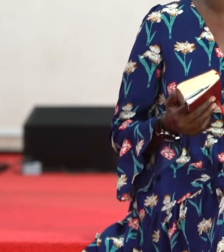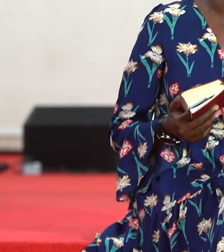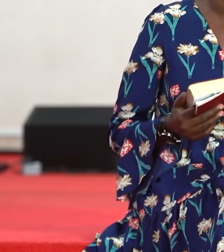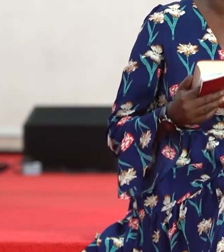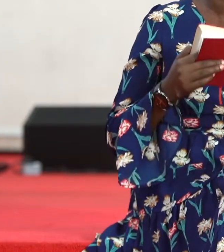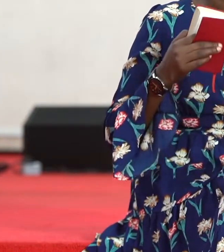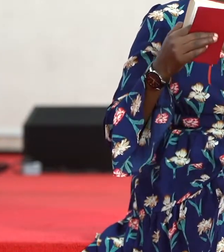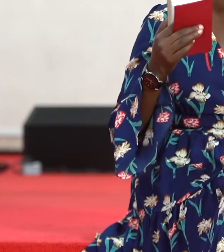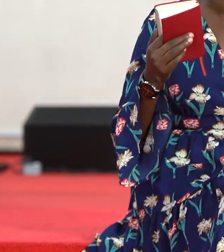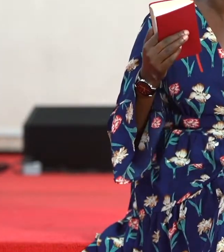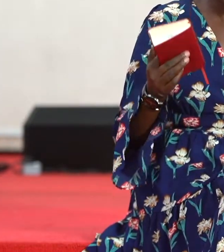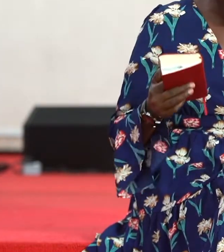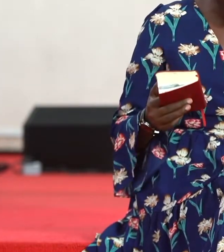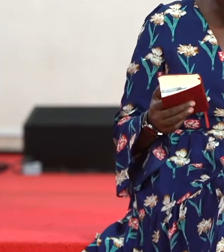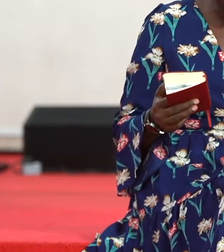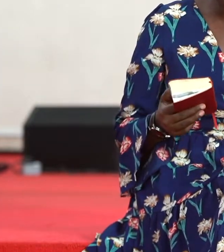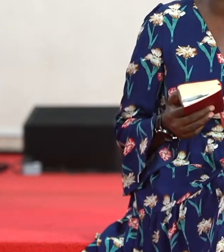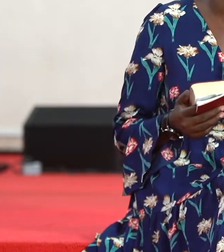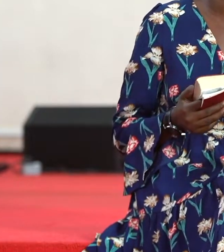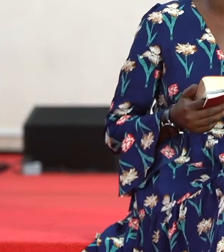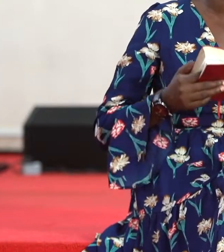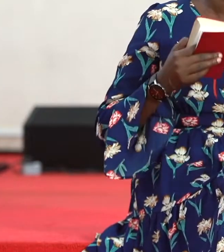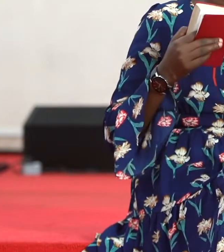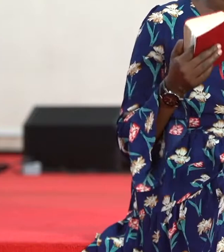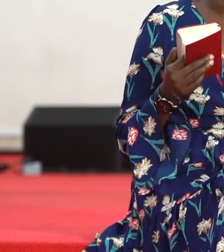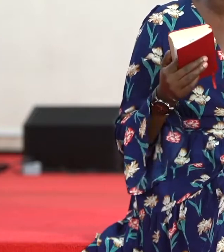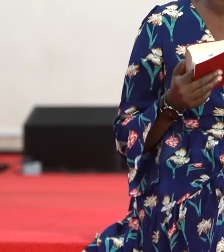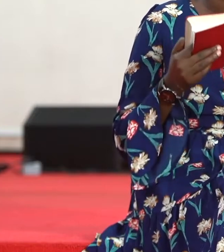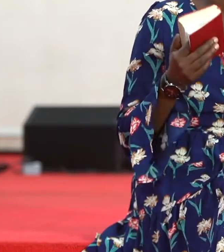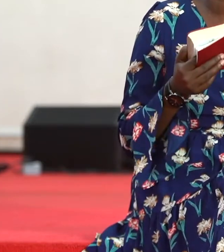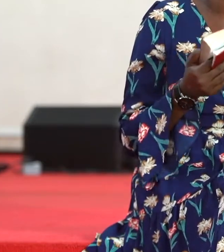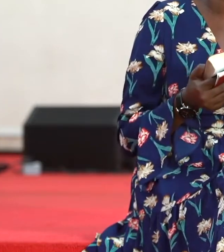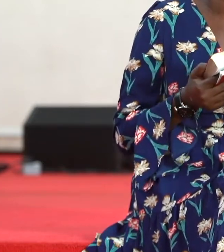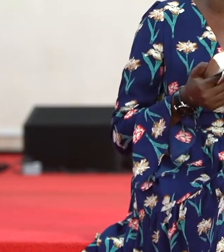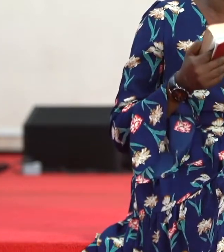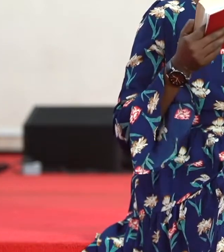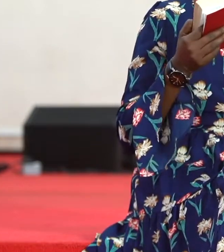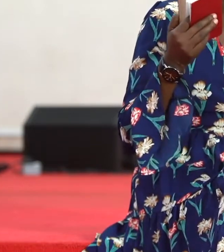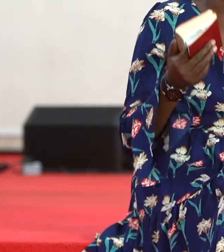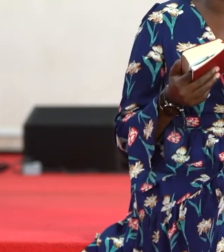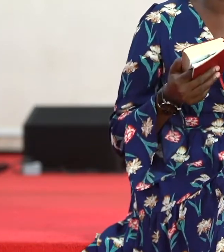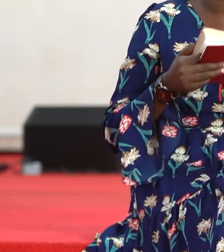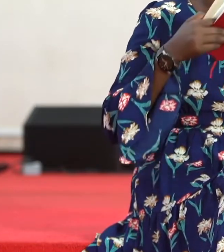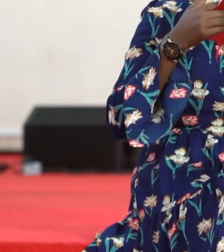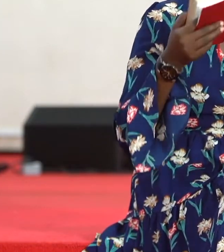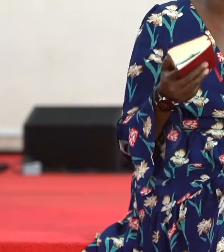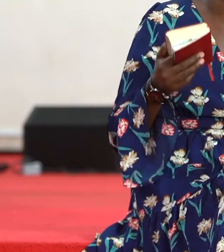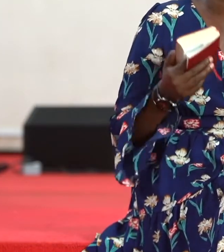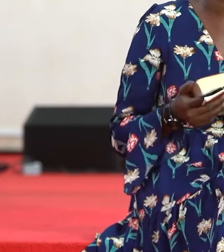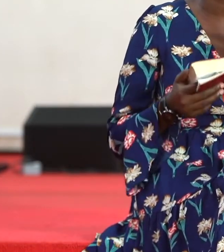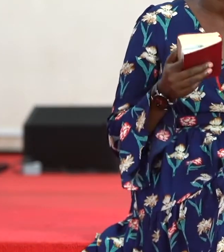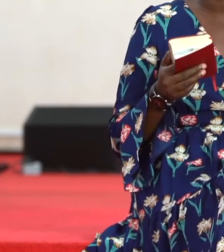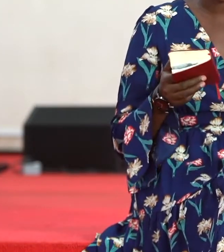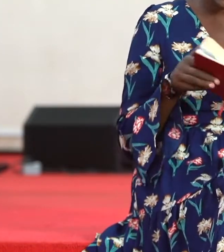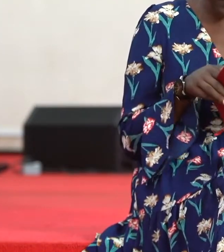those of us who have accepted Jesus Christ, the Bible says that these are the people who are blessed. That's a blessing